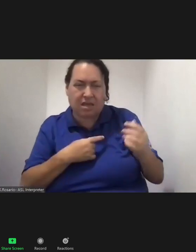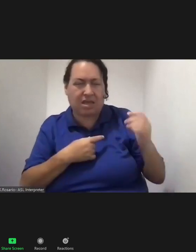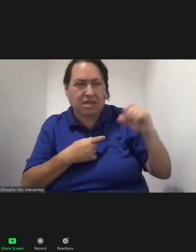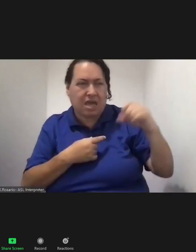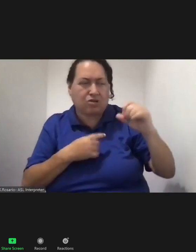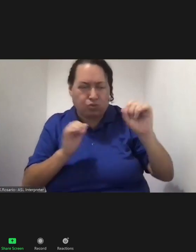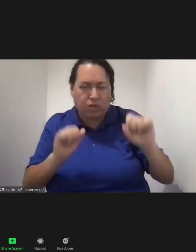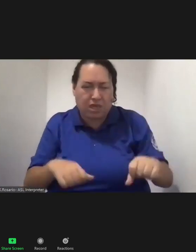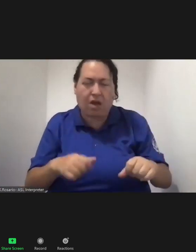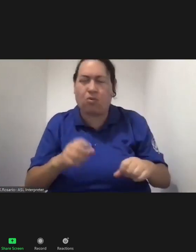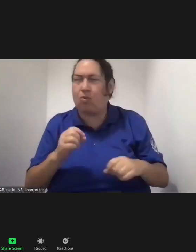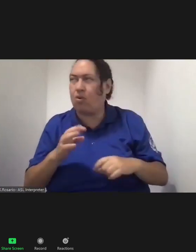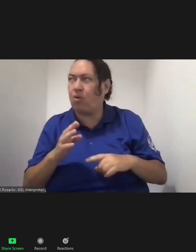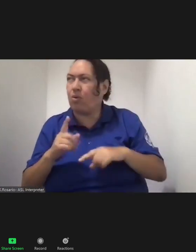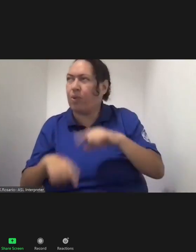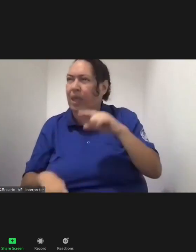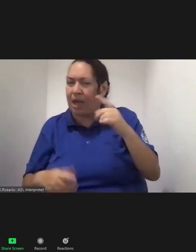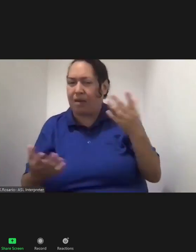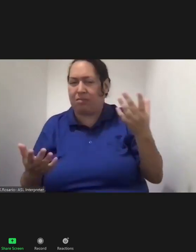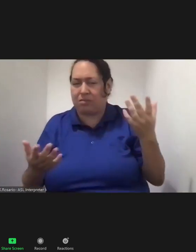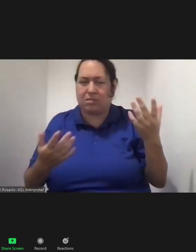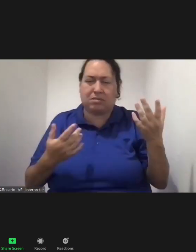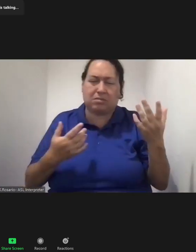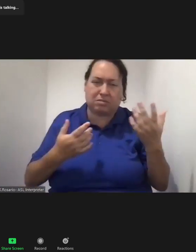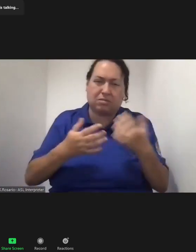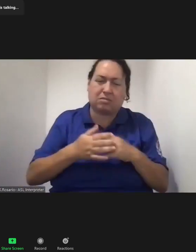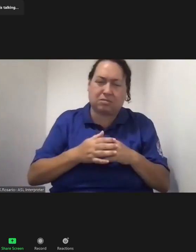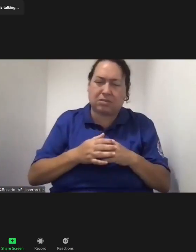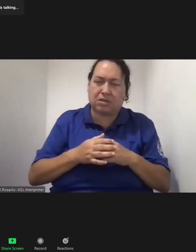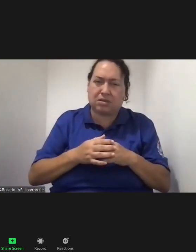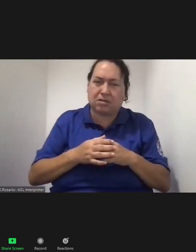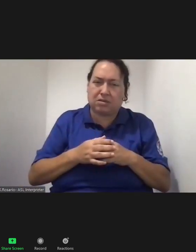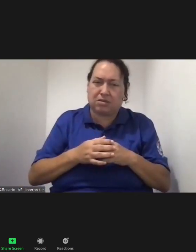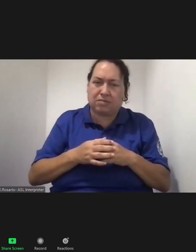terms of how we can make the details.